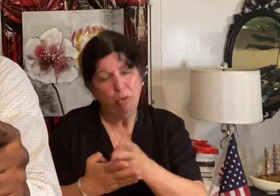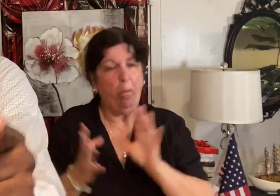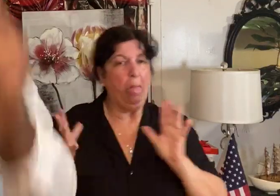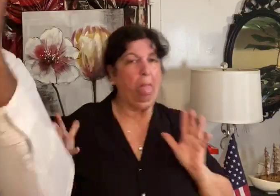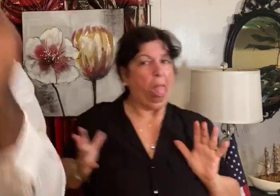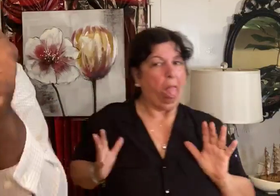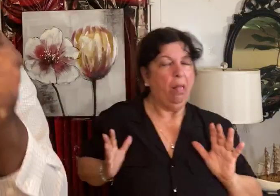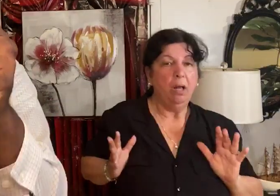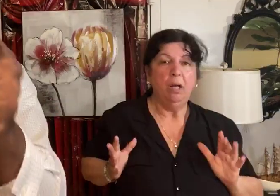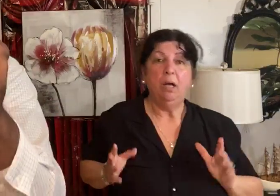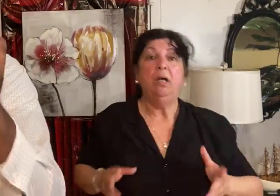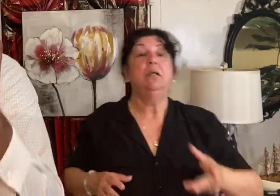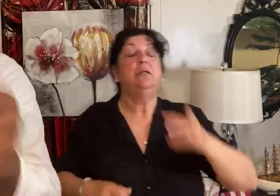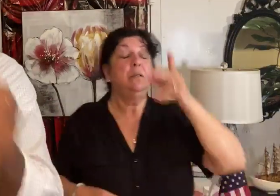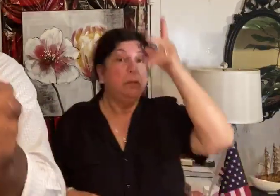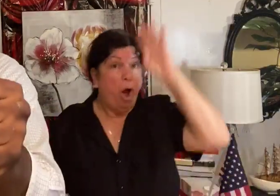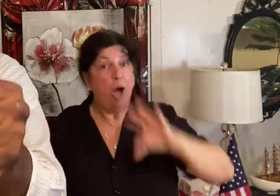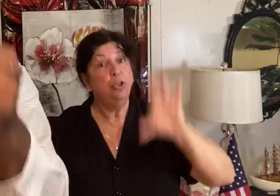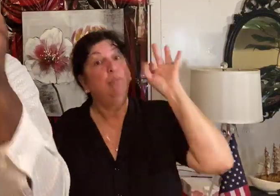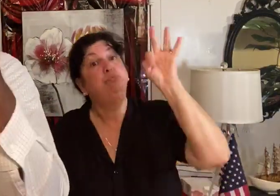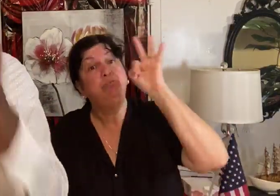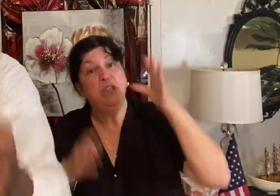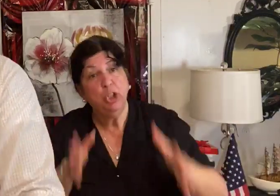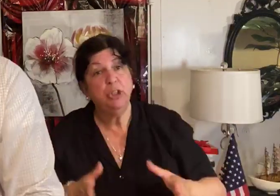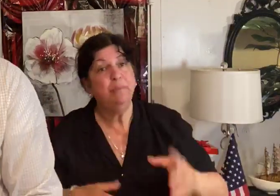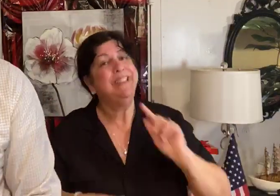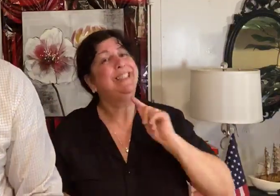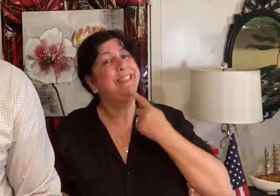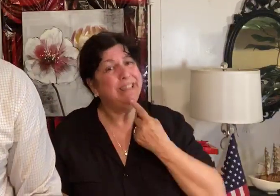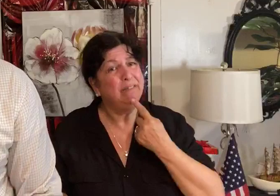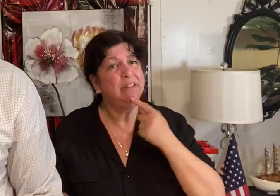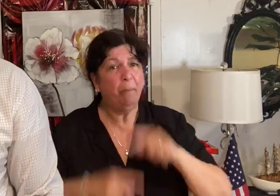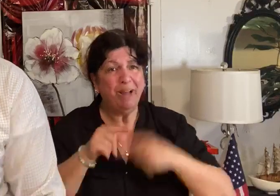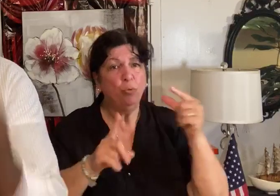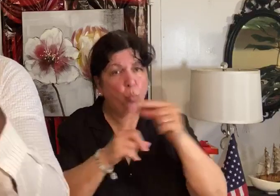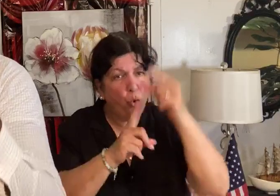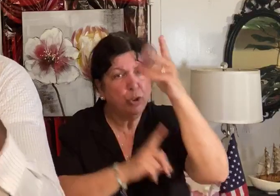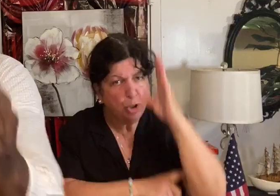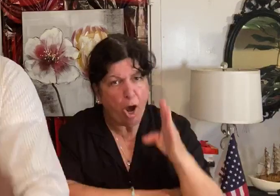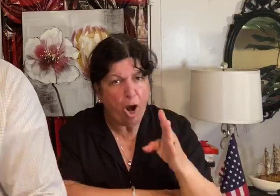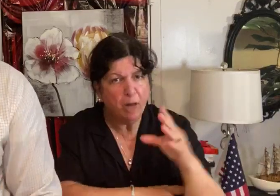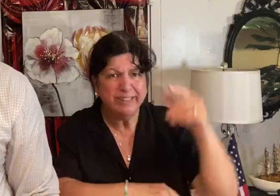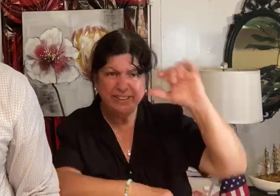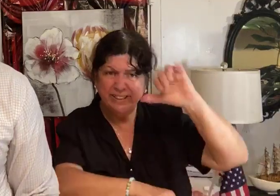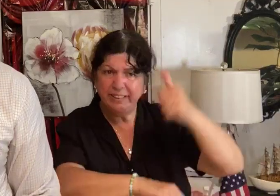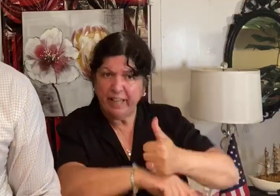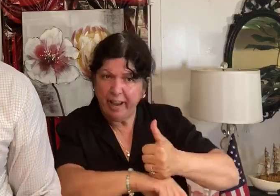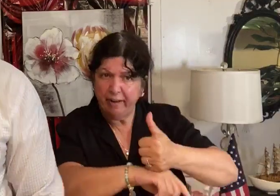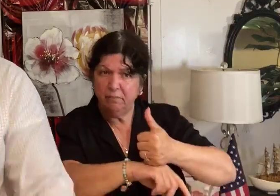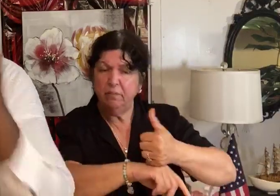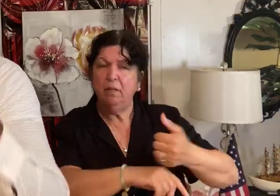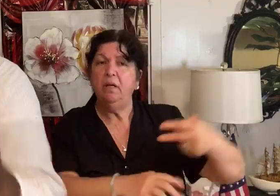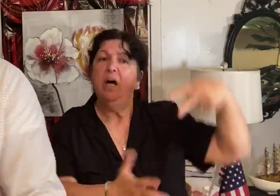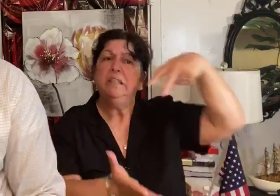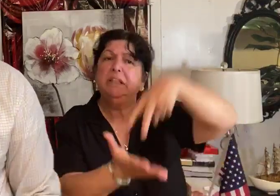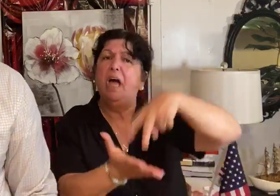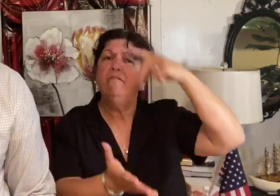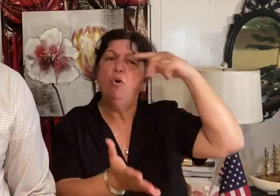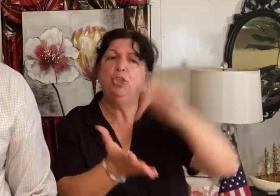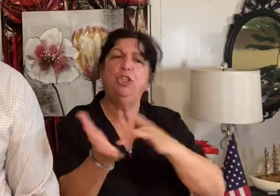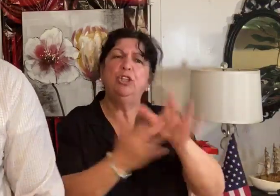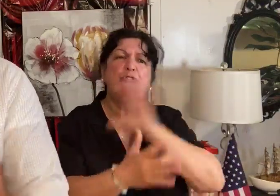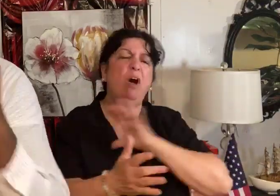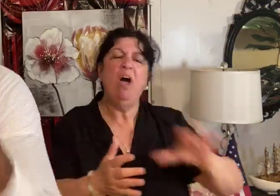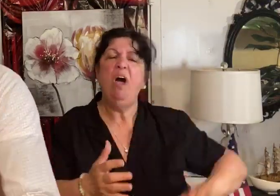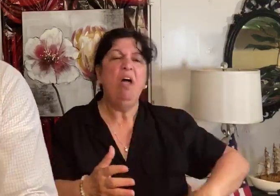saying right now, God's preachers need to get serious about the word and take their stand for Jesus Christ. Not water down